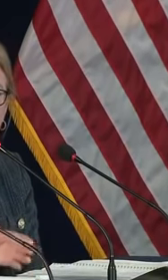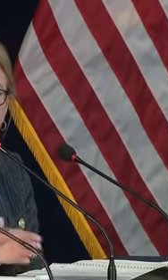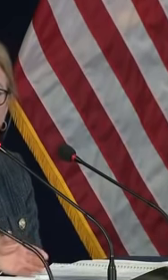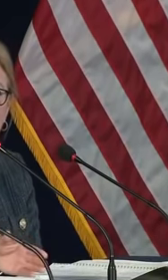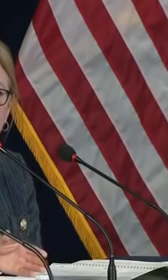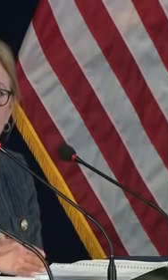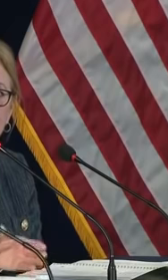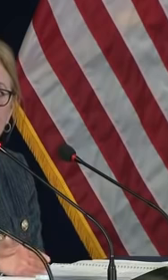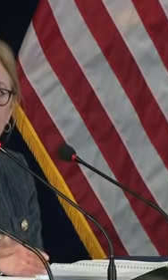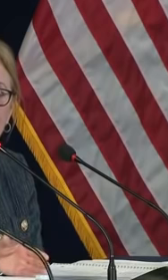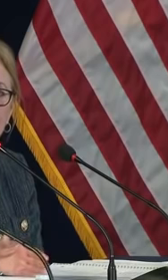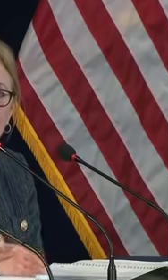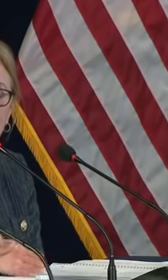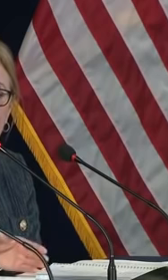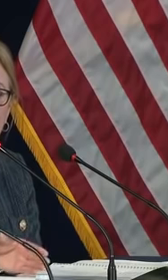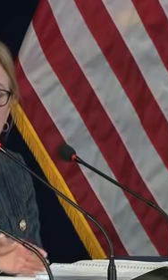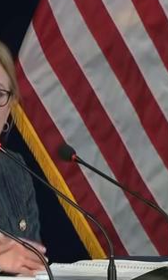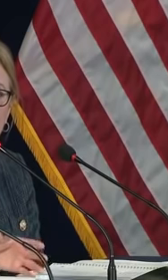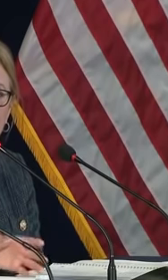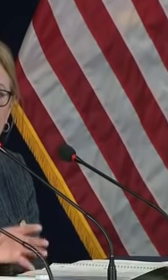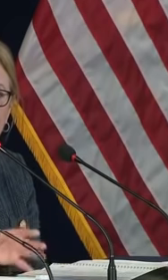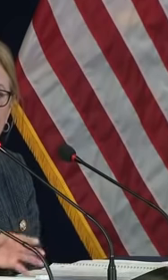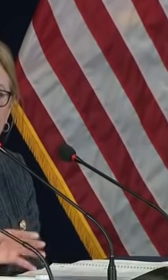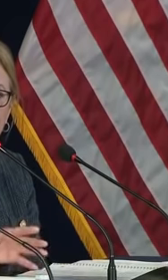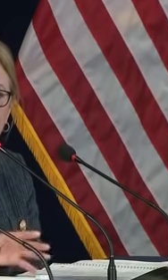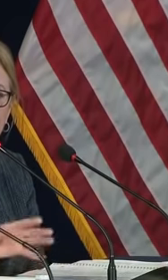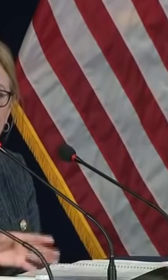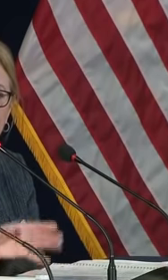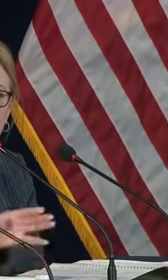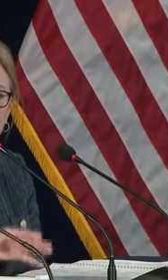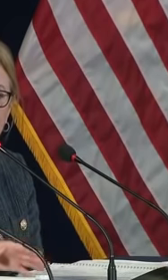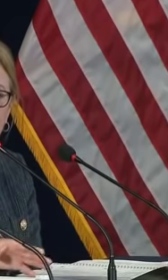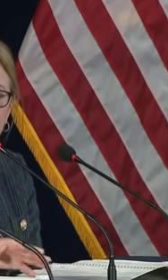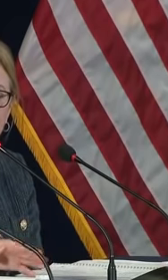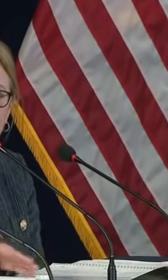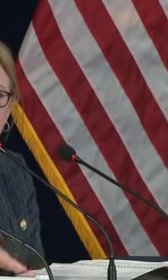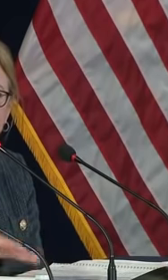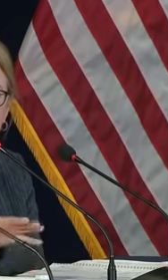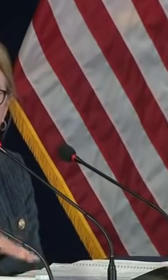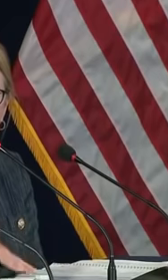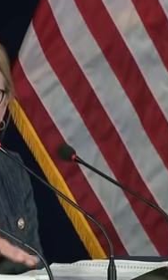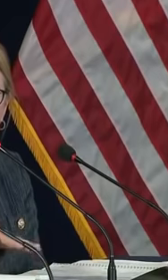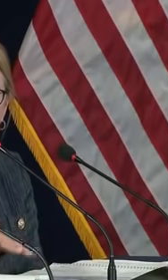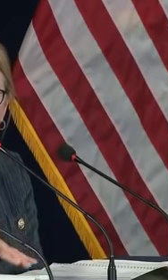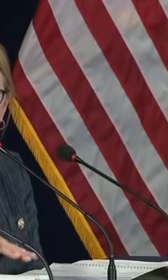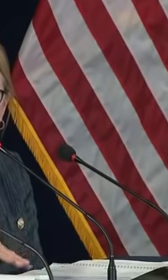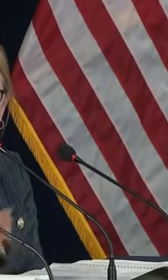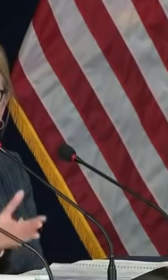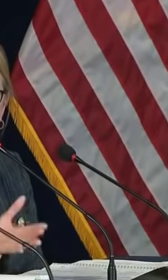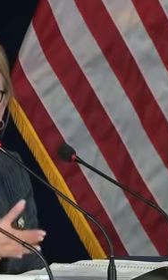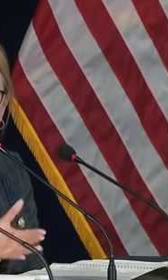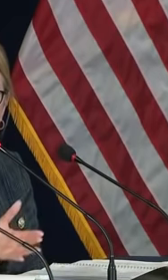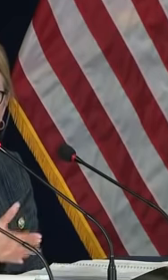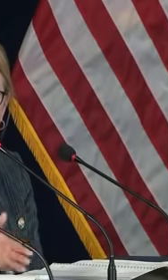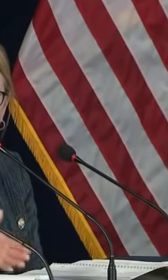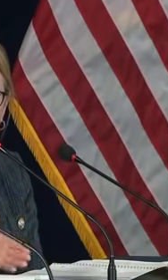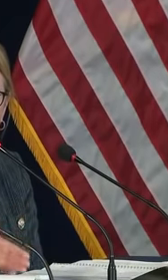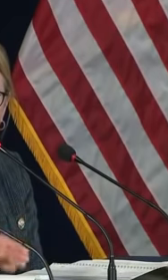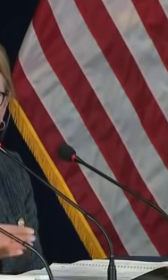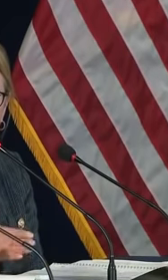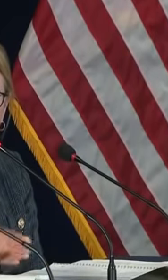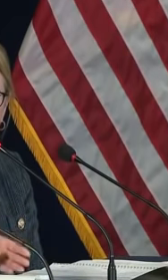overarching community mitigation impacts to help reinforce what we're doing, on a local level